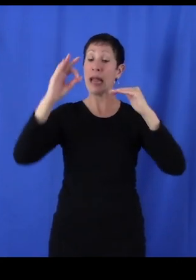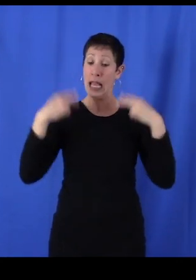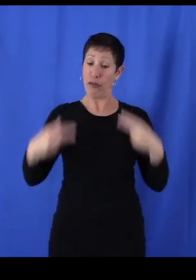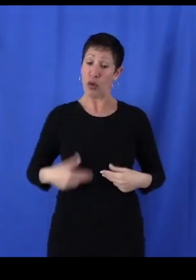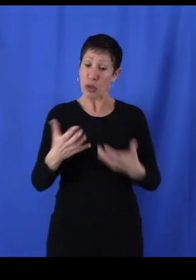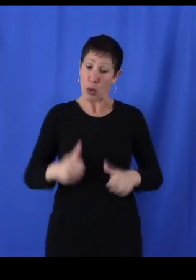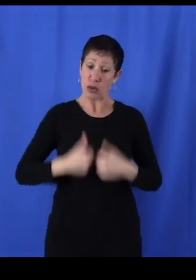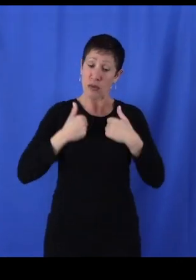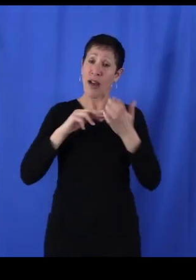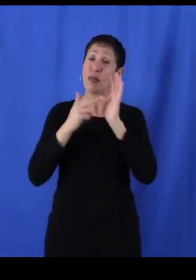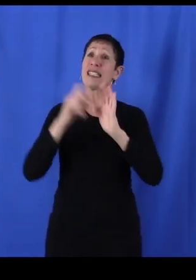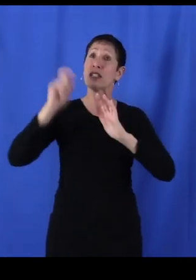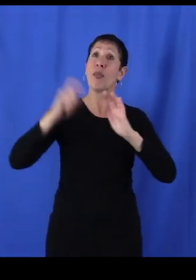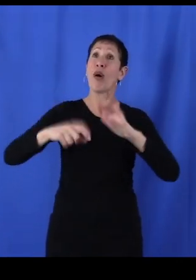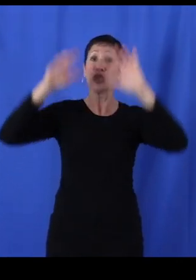rain.